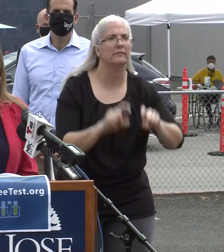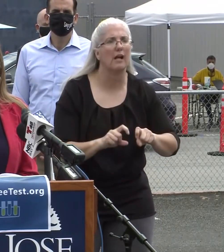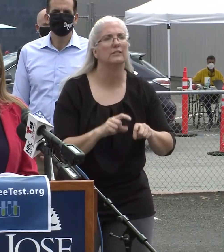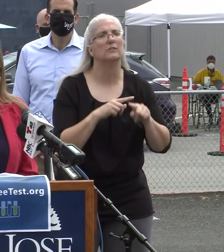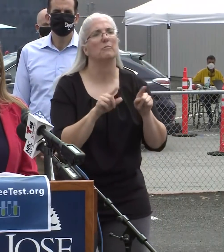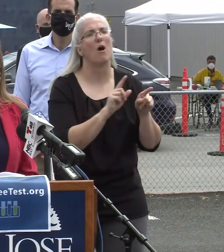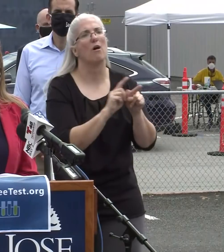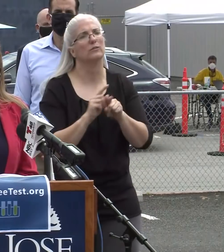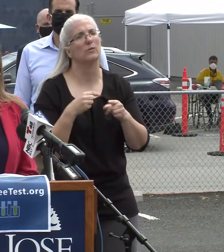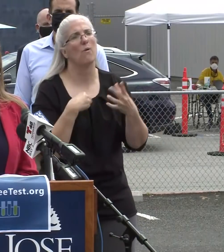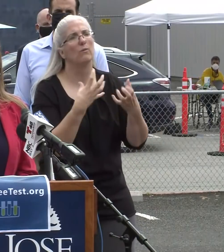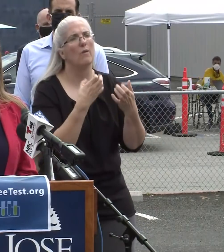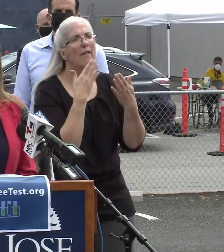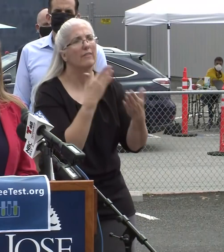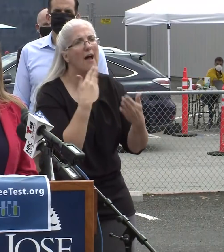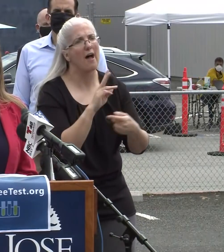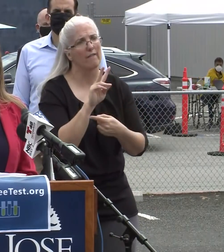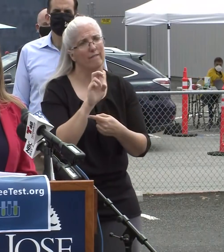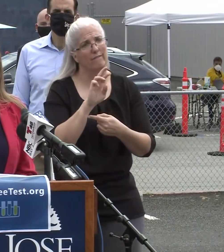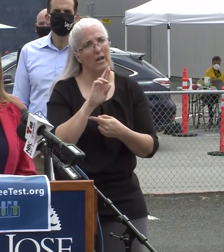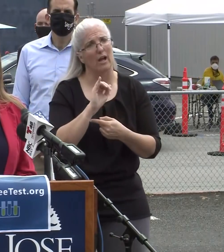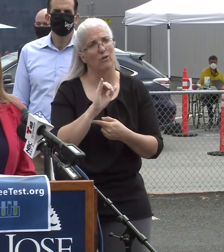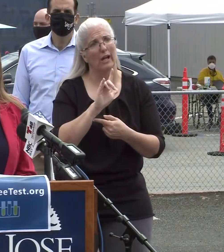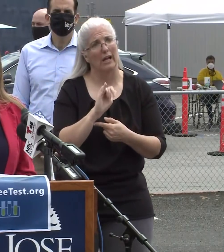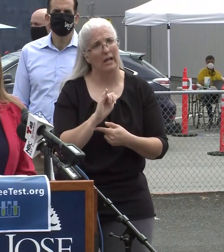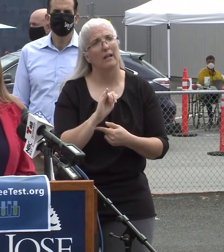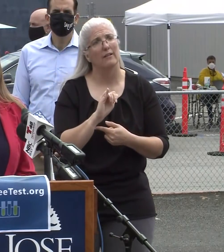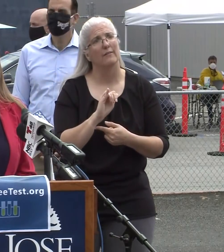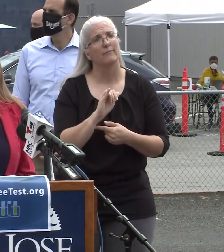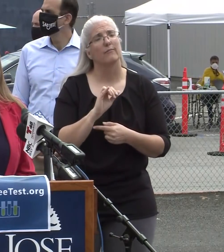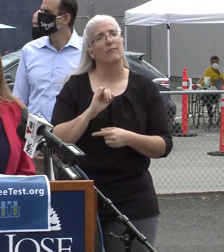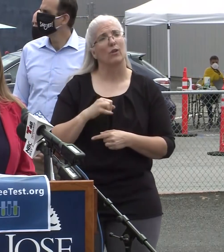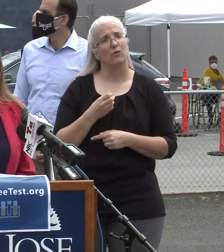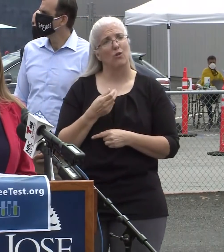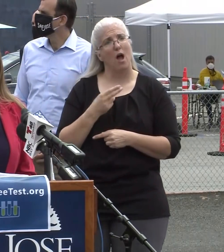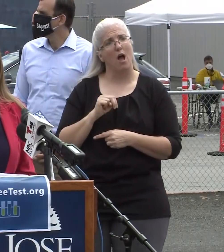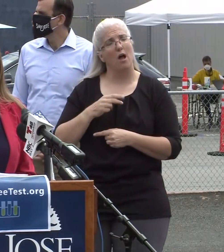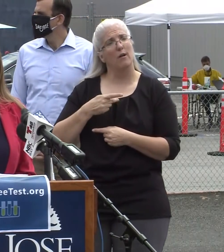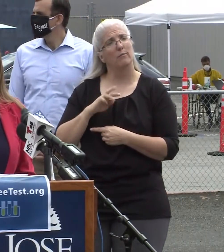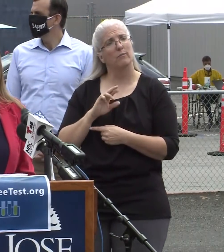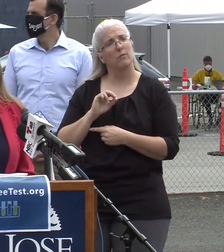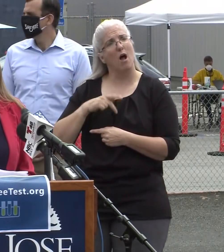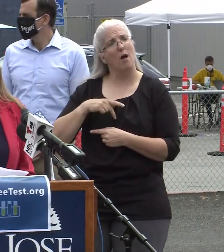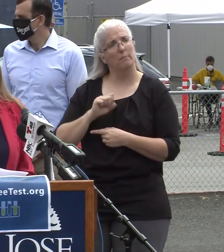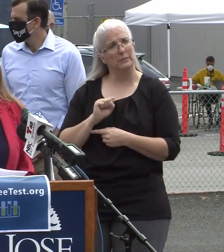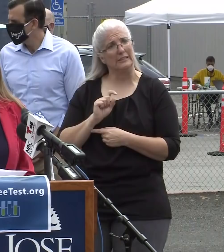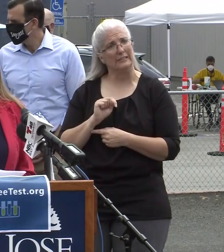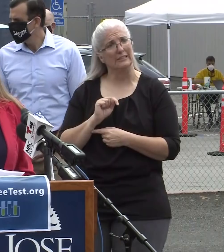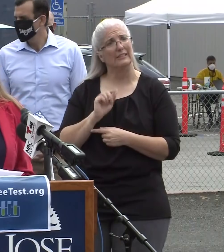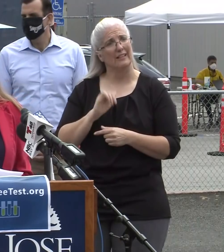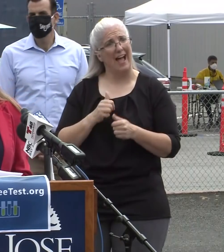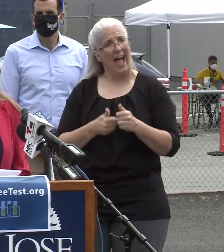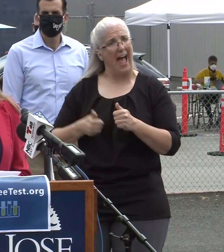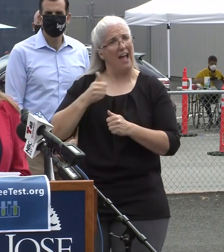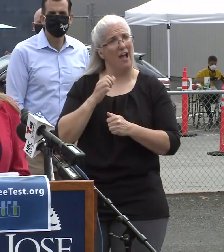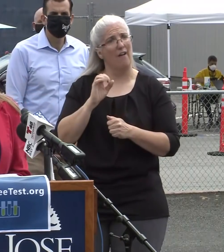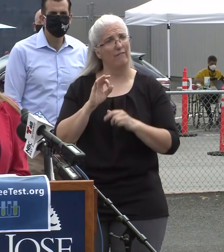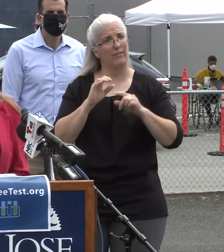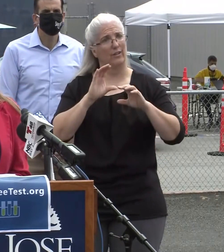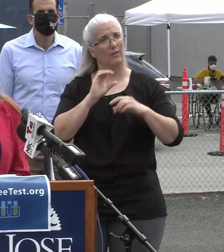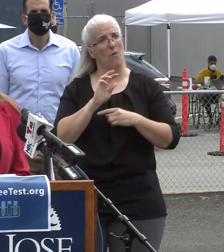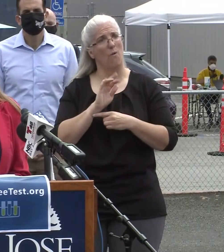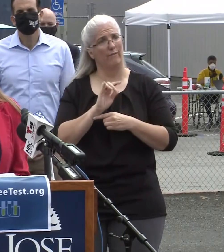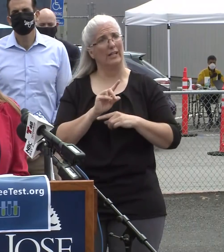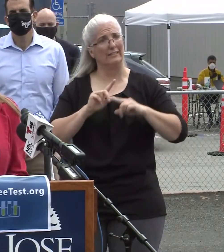again Verily. And John Prost is the head of COVID-19 testing and operations for Verily, and I'm just